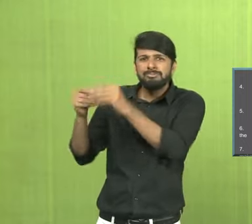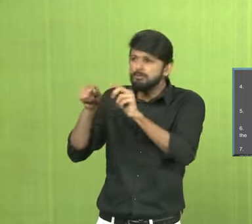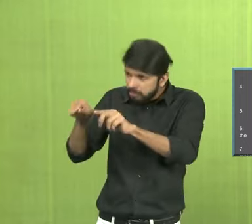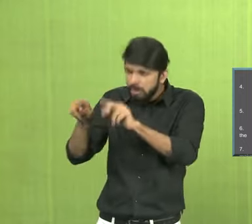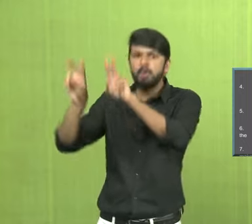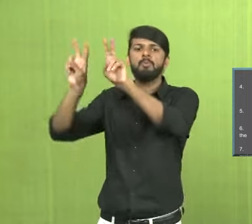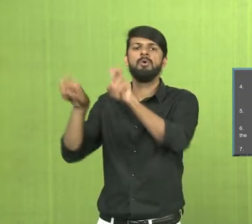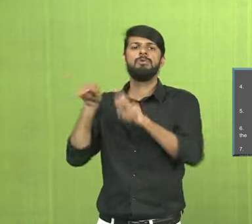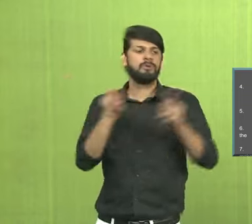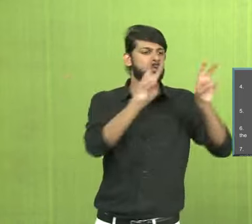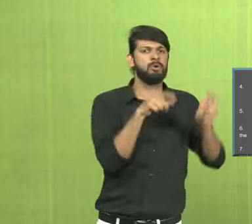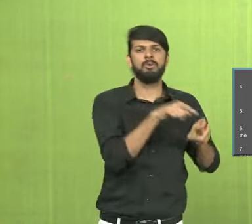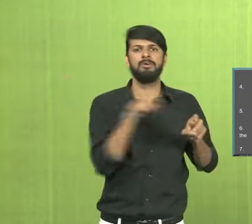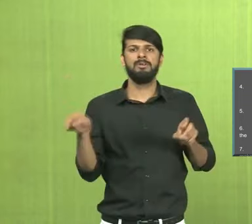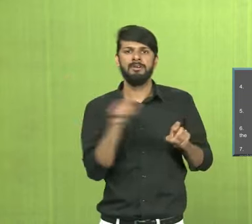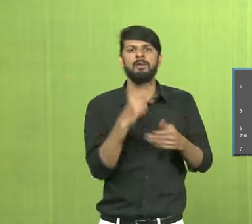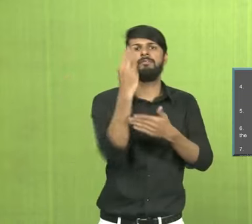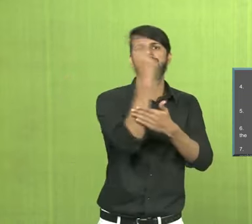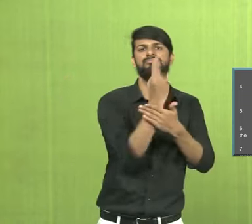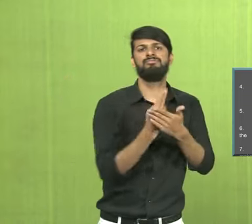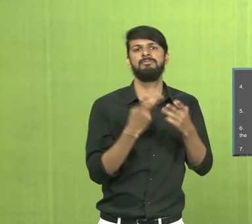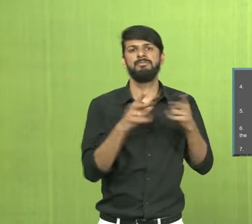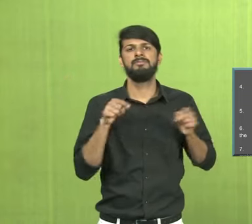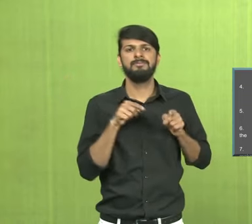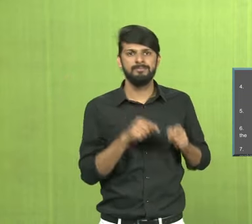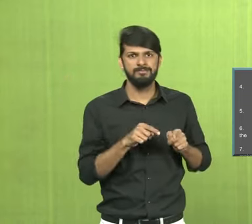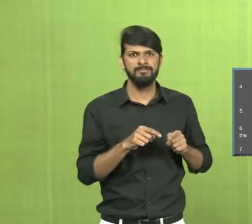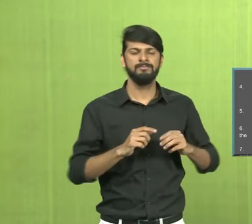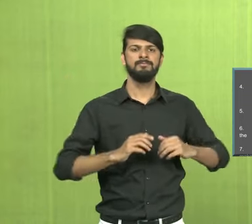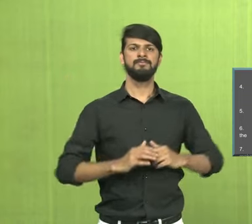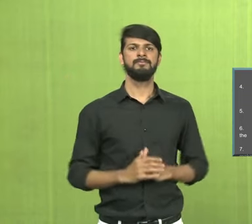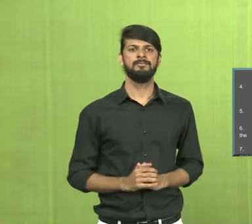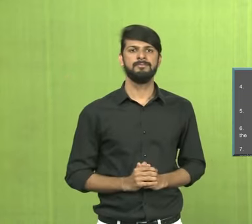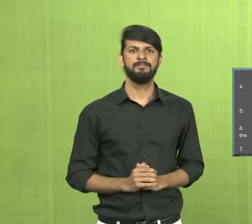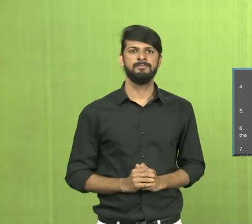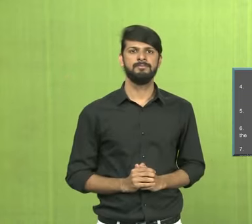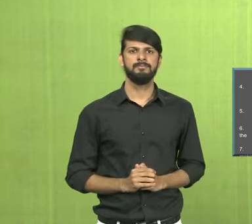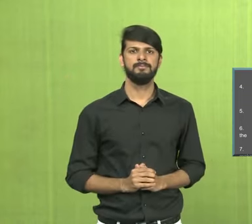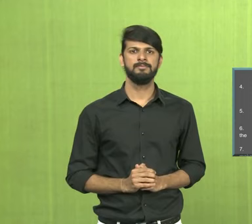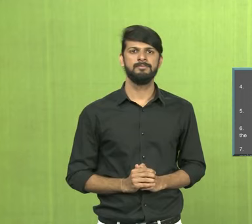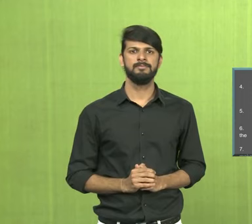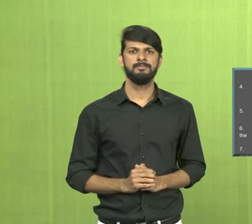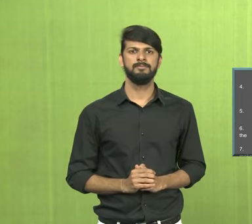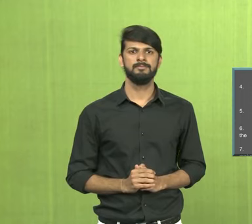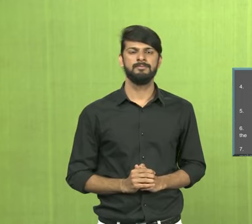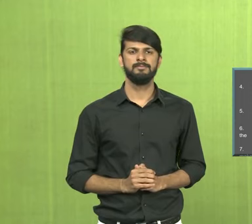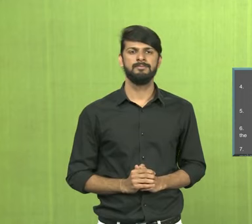Kalighat painters also depicted same scenes. So, these were the 2 most in demand themes.